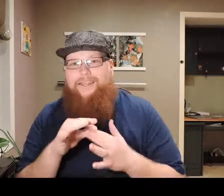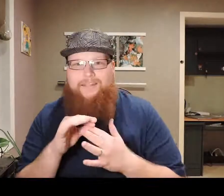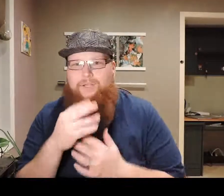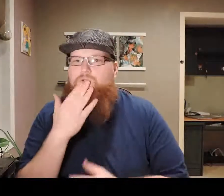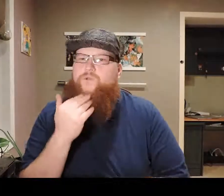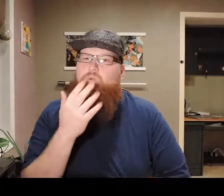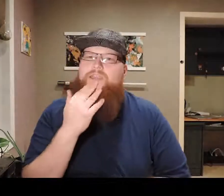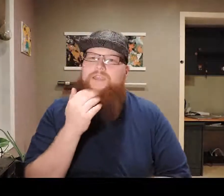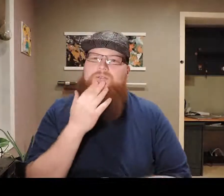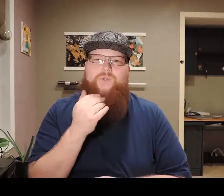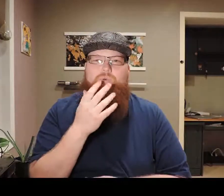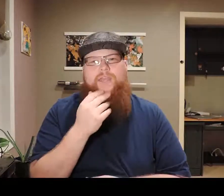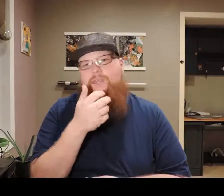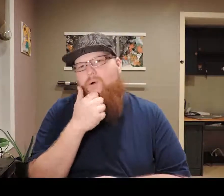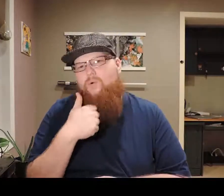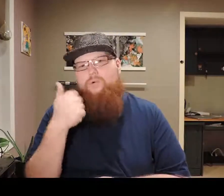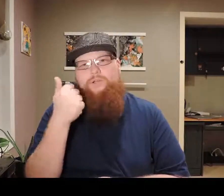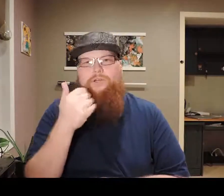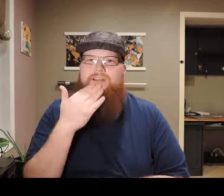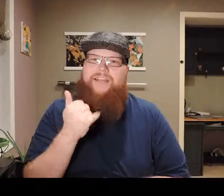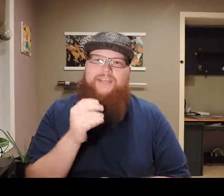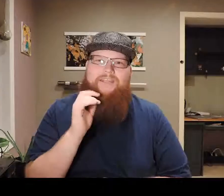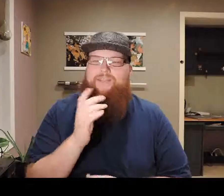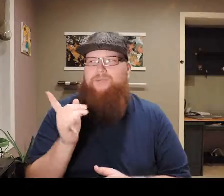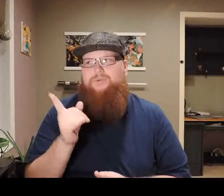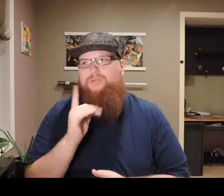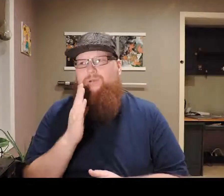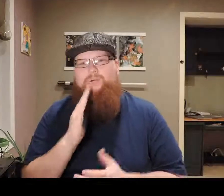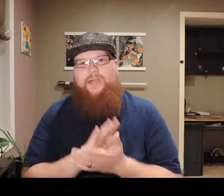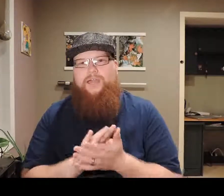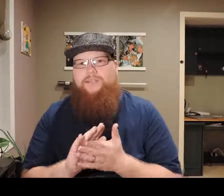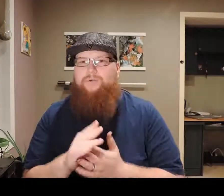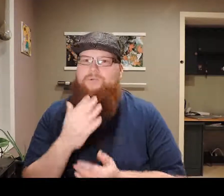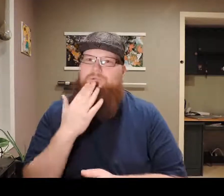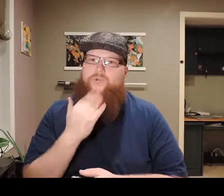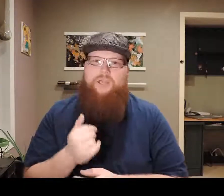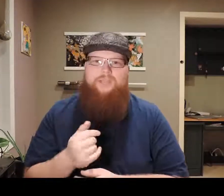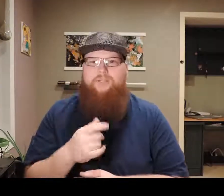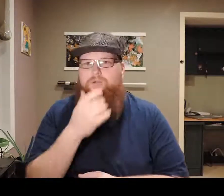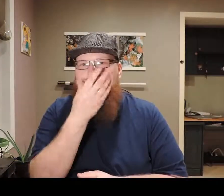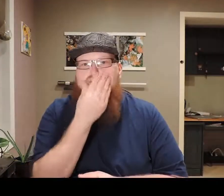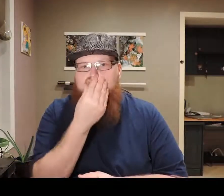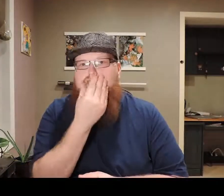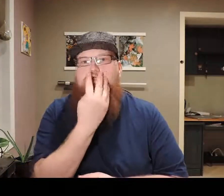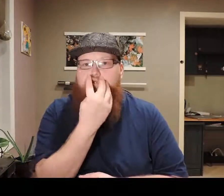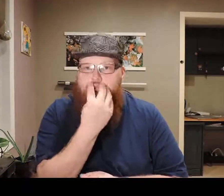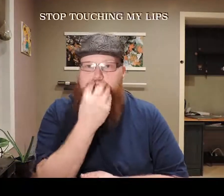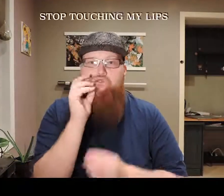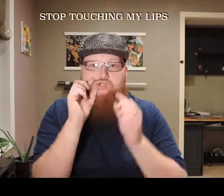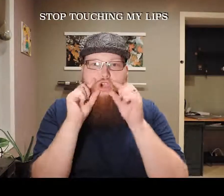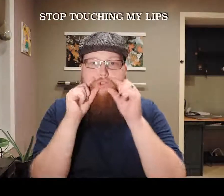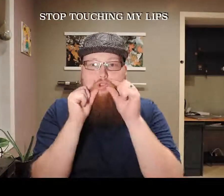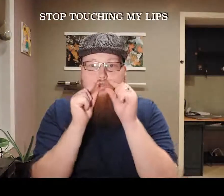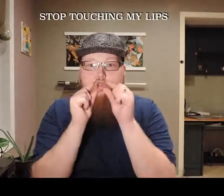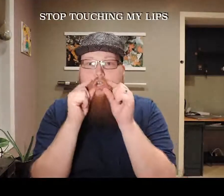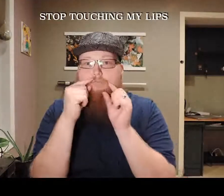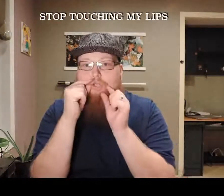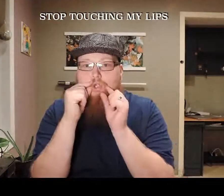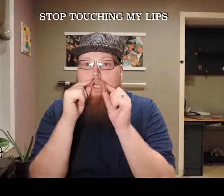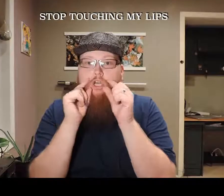like, sweet, sweet older lady. She was so nice, so sweet. Gotta make those shapes.